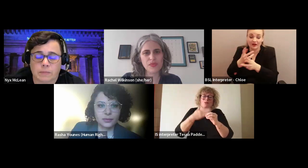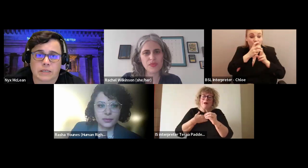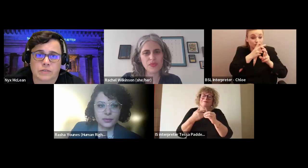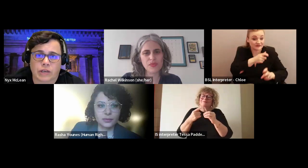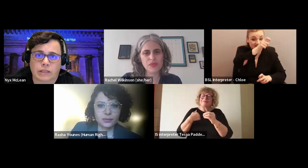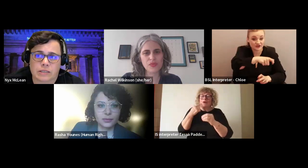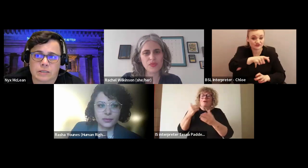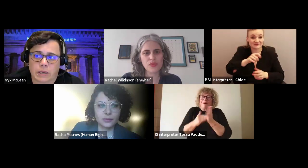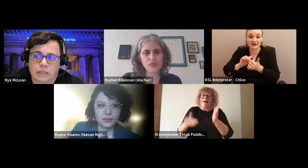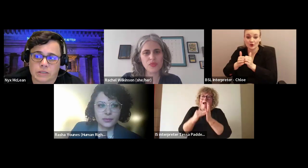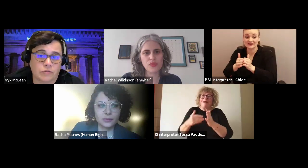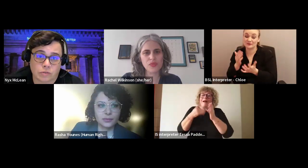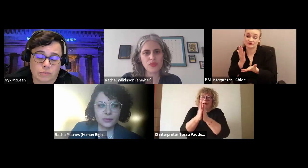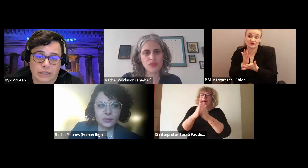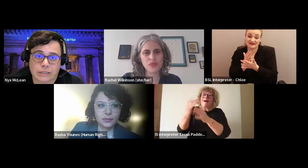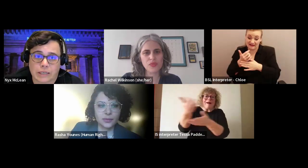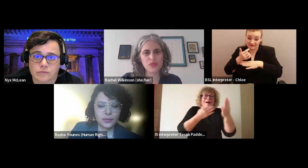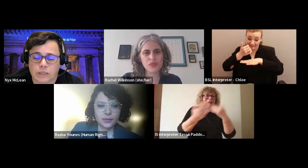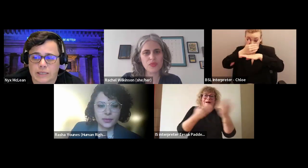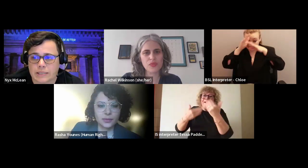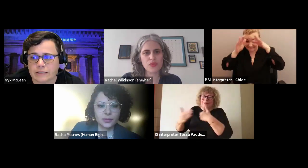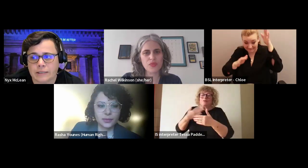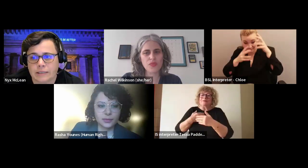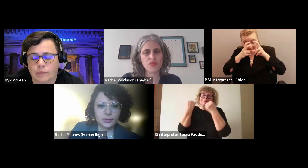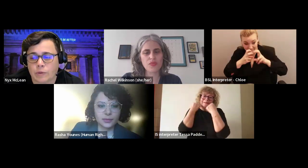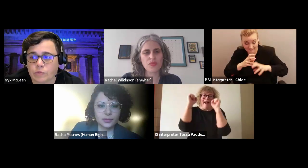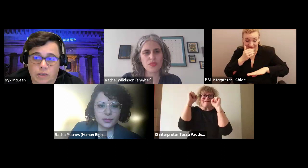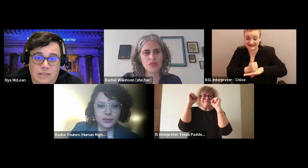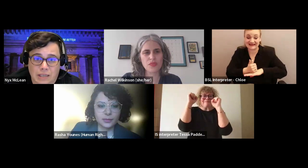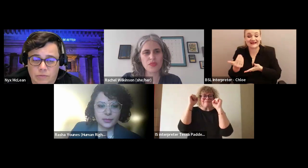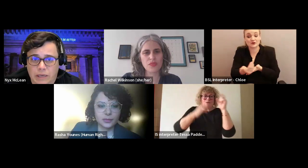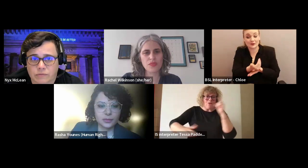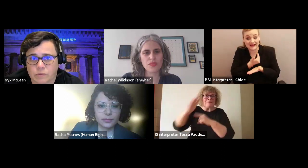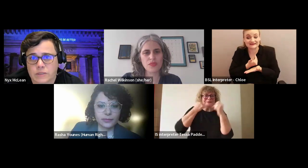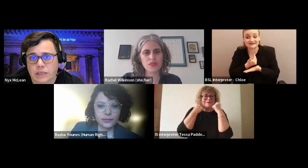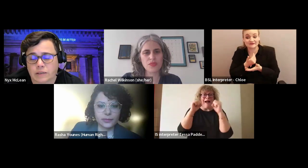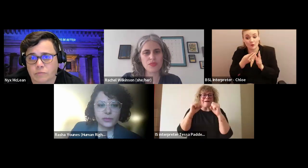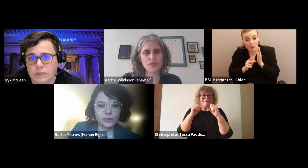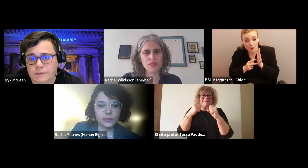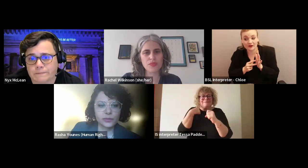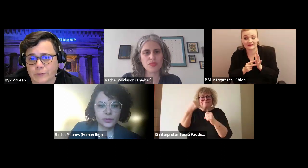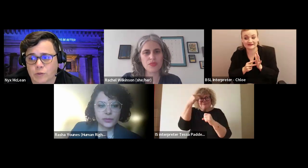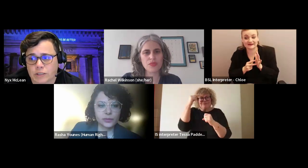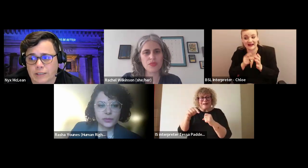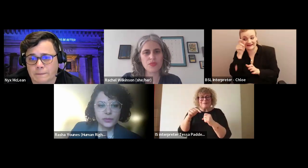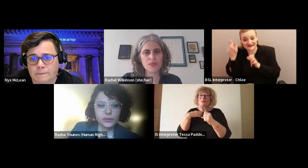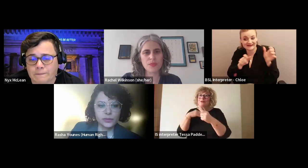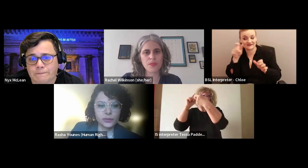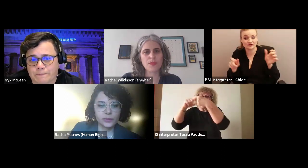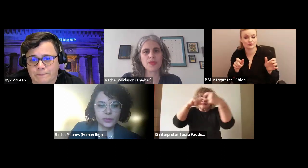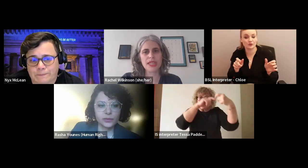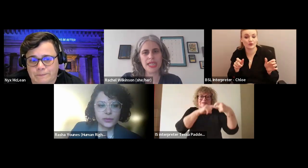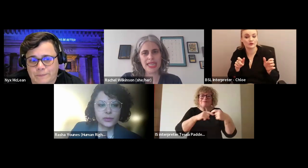keeps coming down to the fact that it is about individual and collective organizing, and we will not see that from platforms and governments, unfortunately.